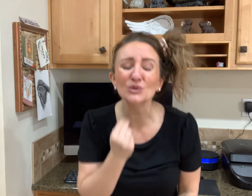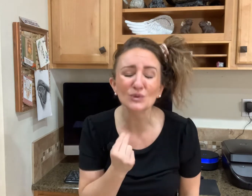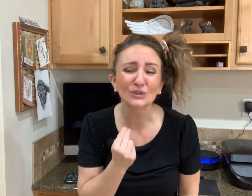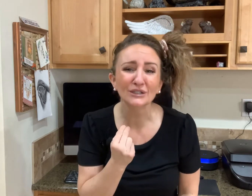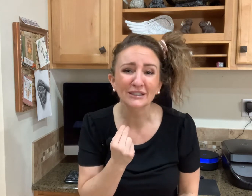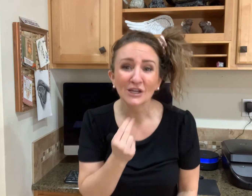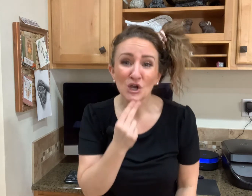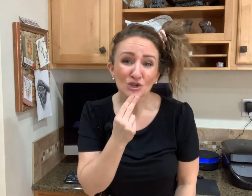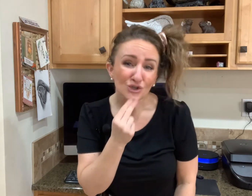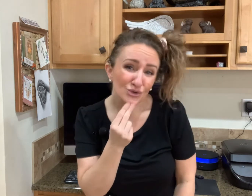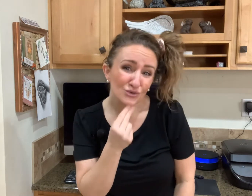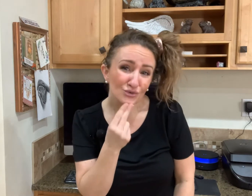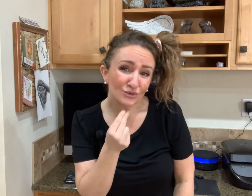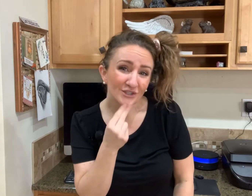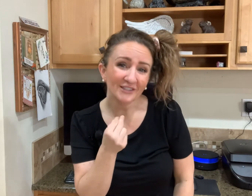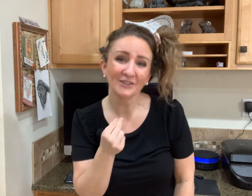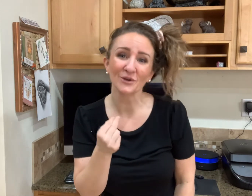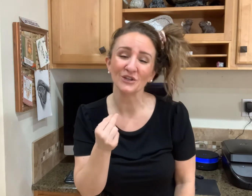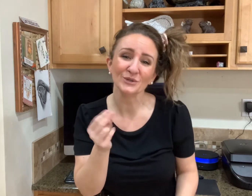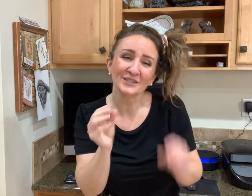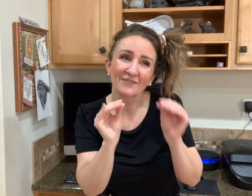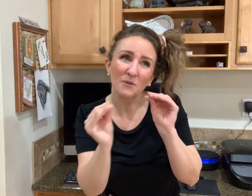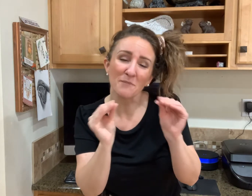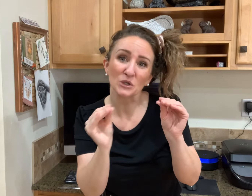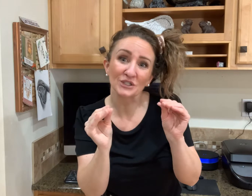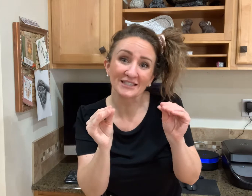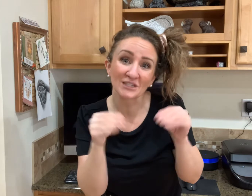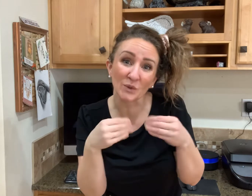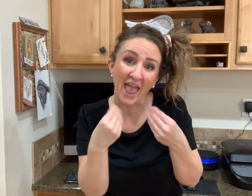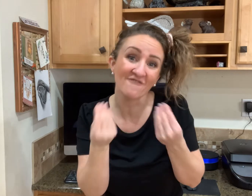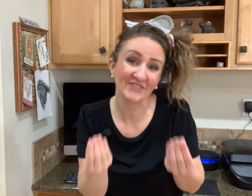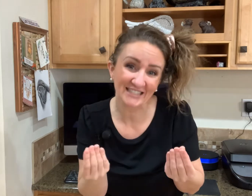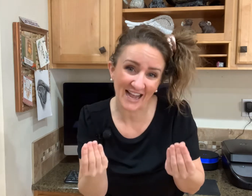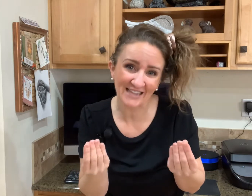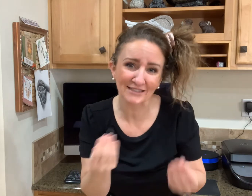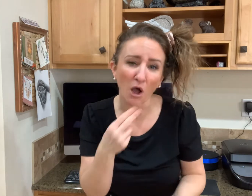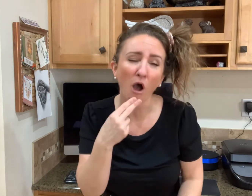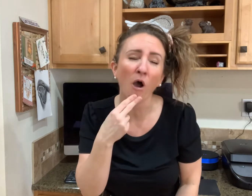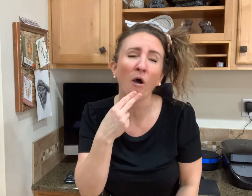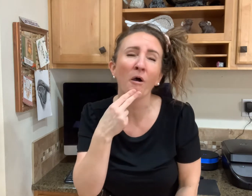Cute. Cute. You can use different motions to emphasize.